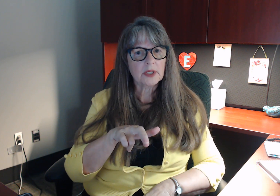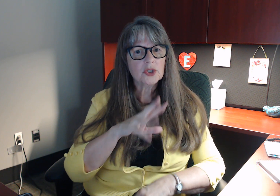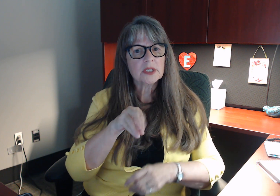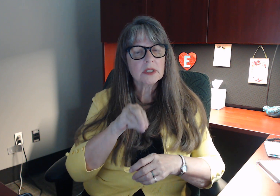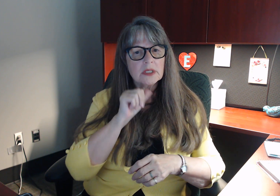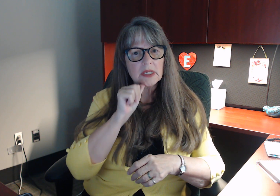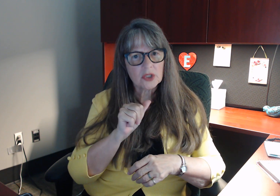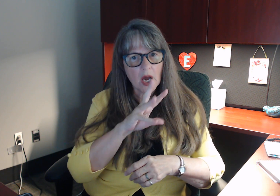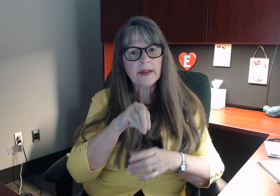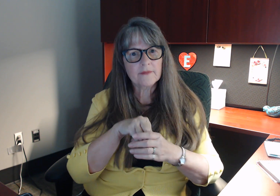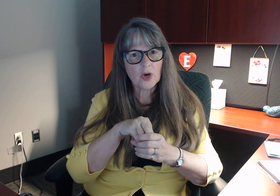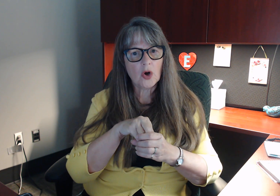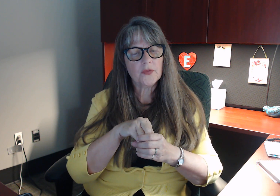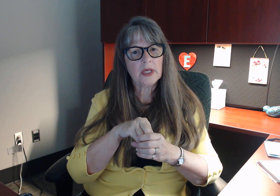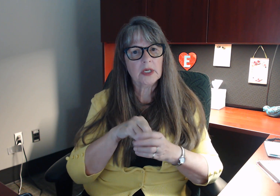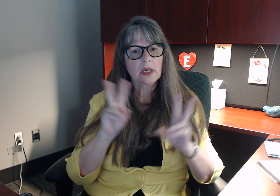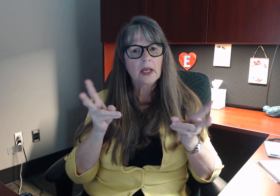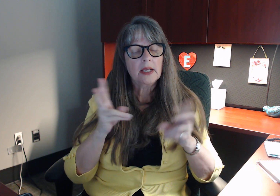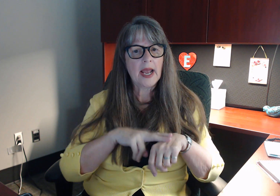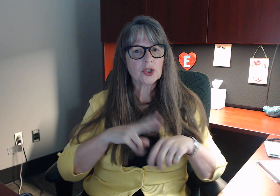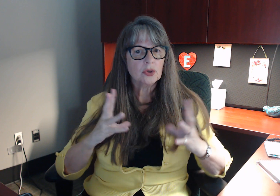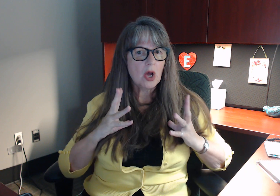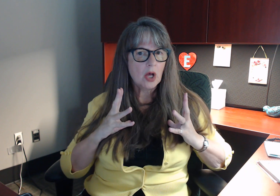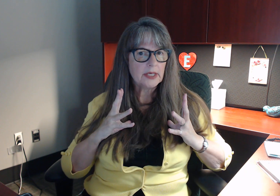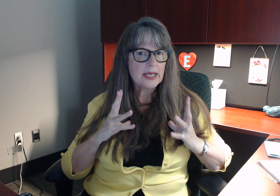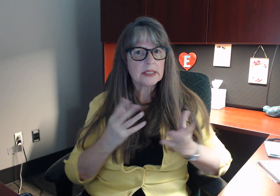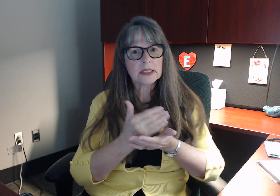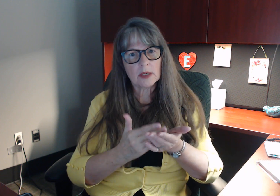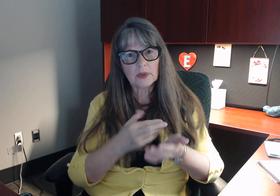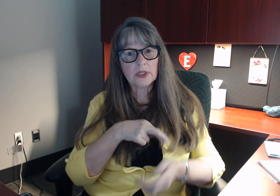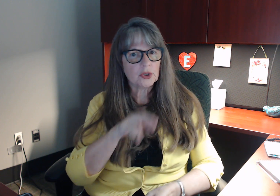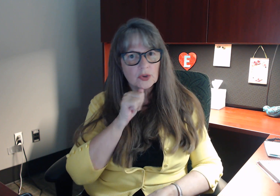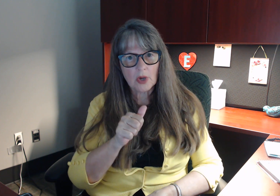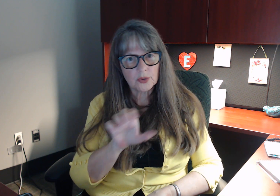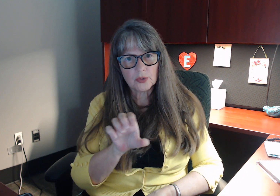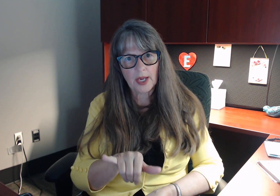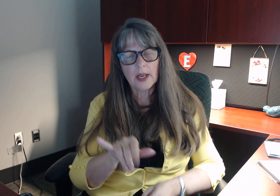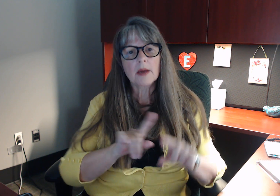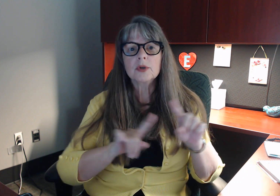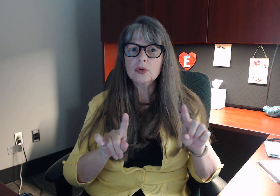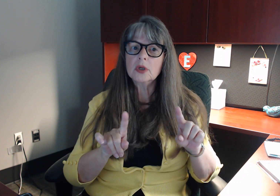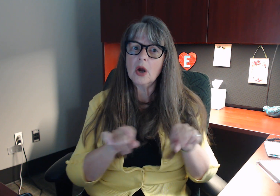religion is not involved in national holidays, and some religions do not do that. But you can